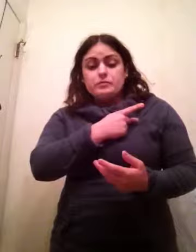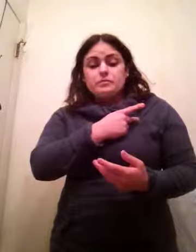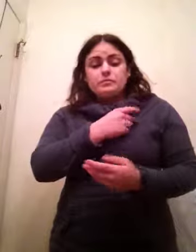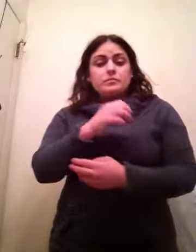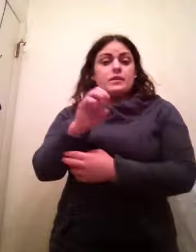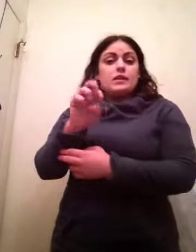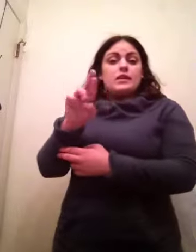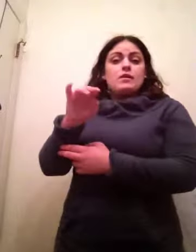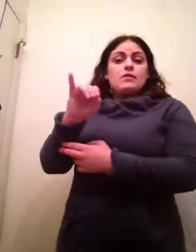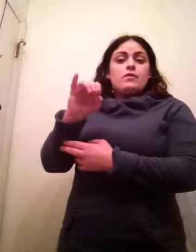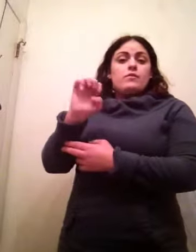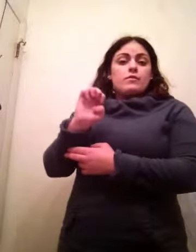besides canals?